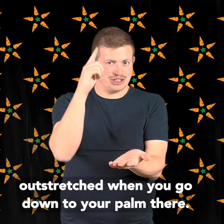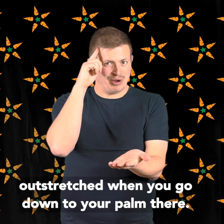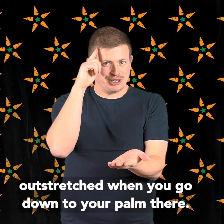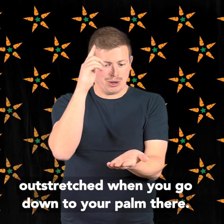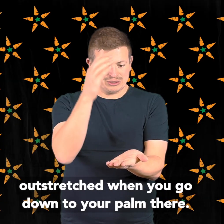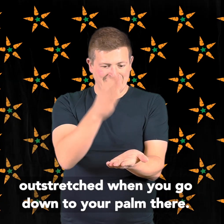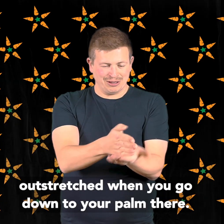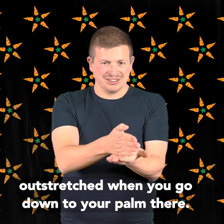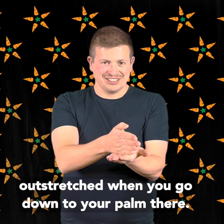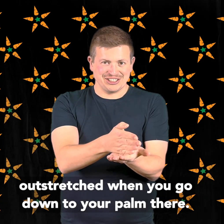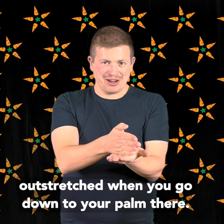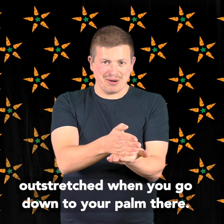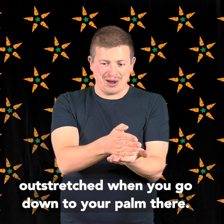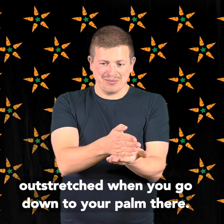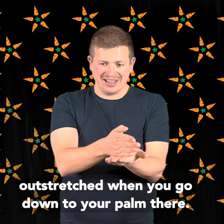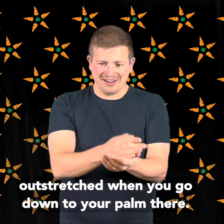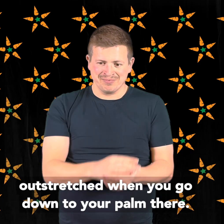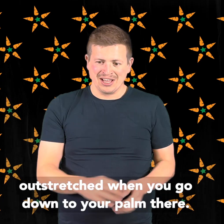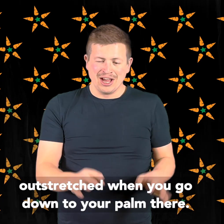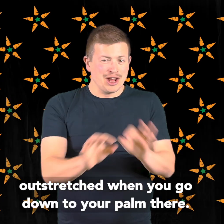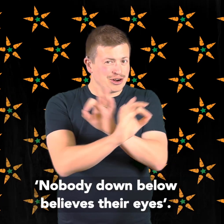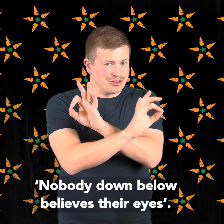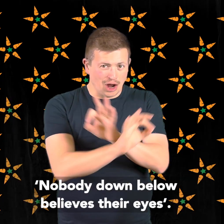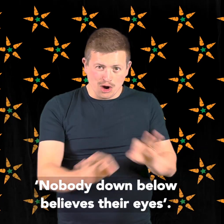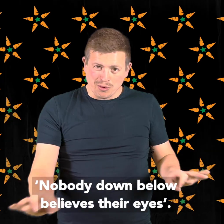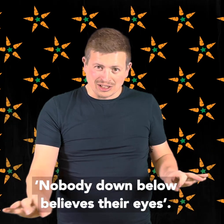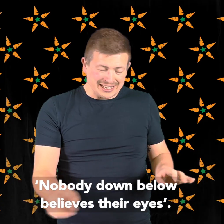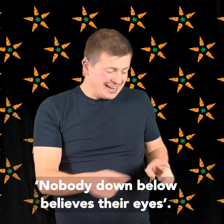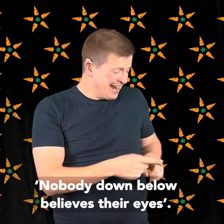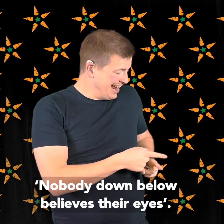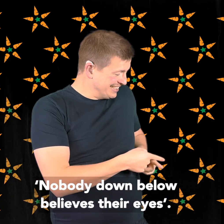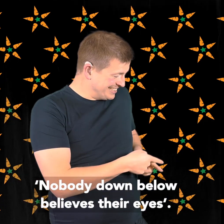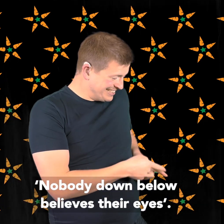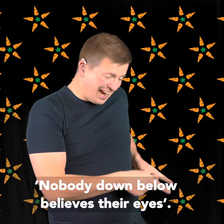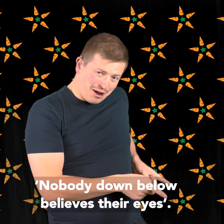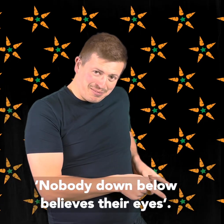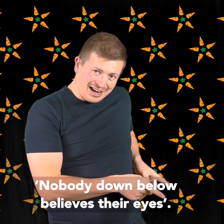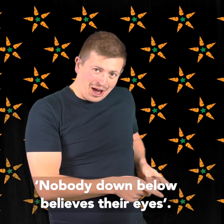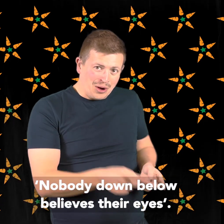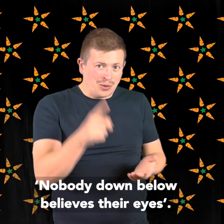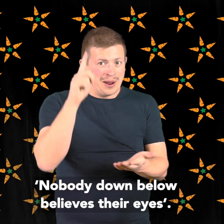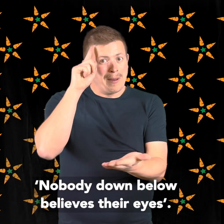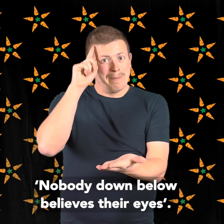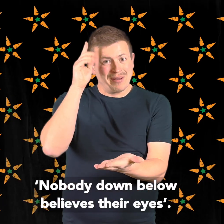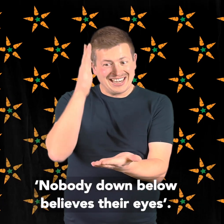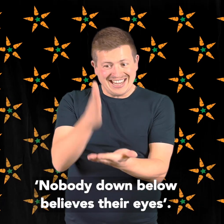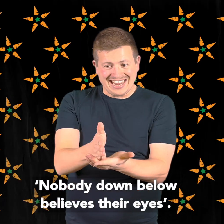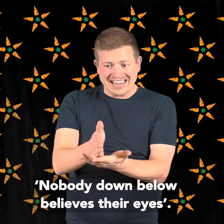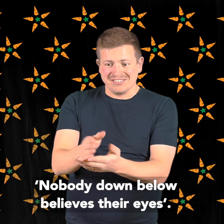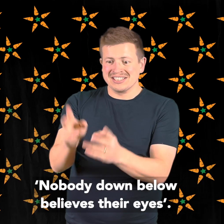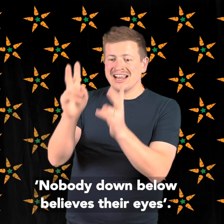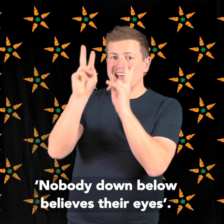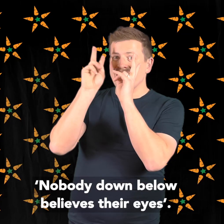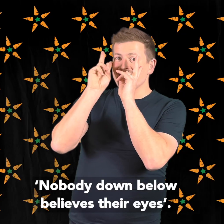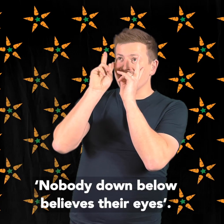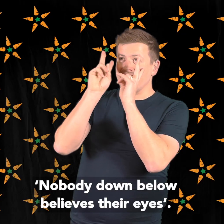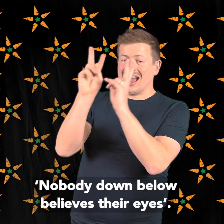when you go down to your palm there. Nobody down below believes their